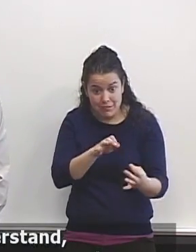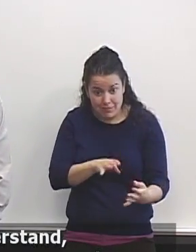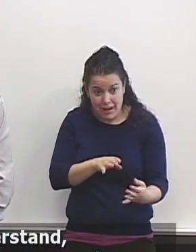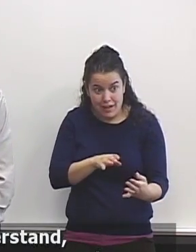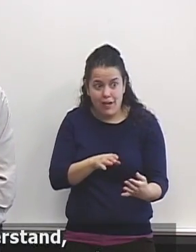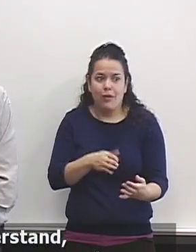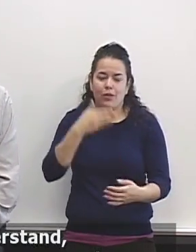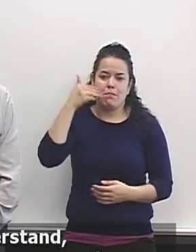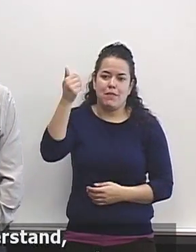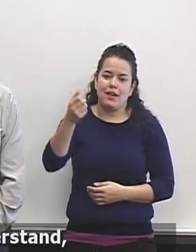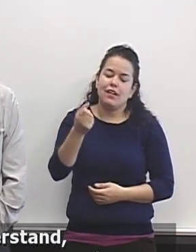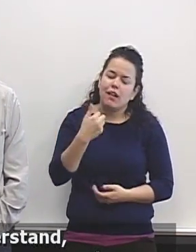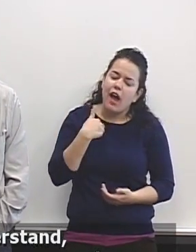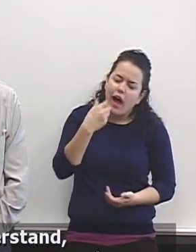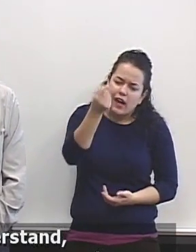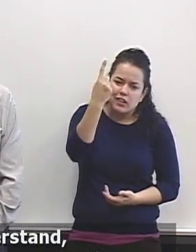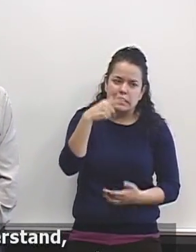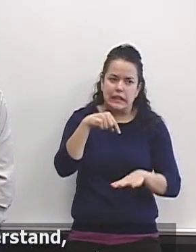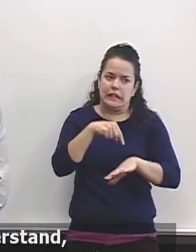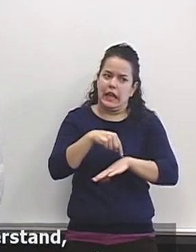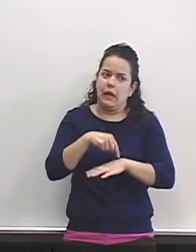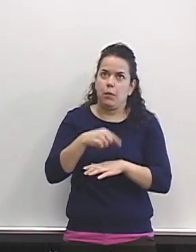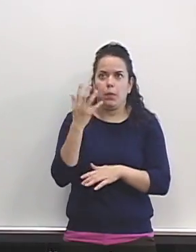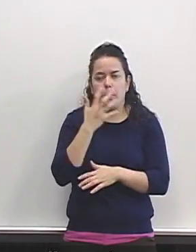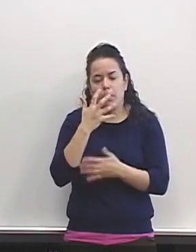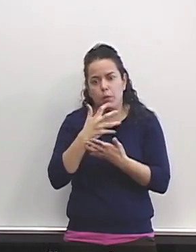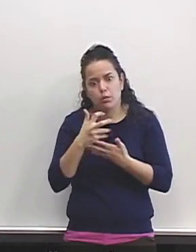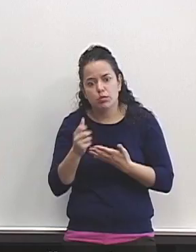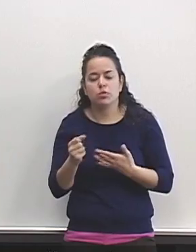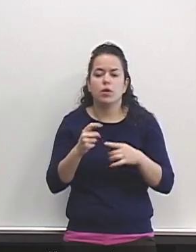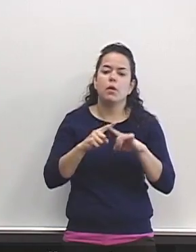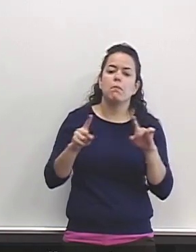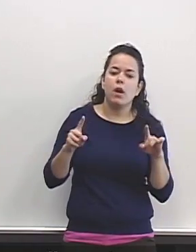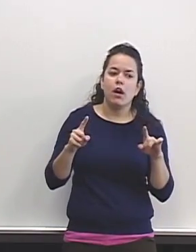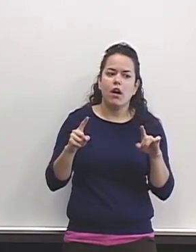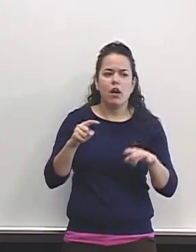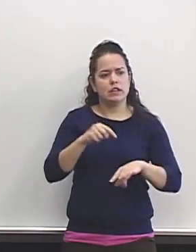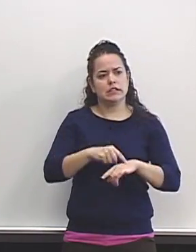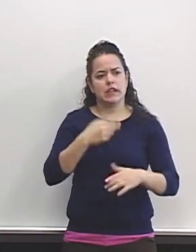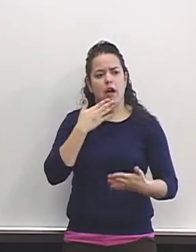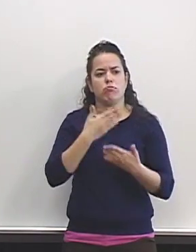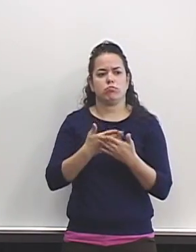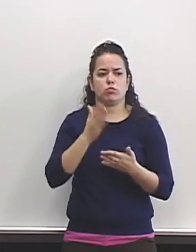Understand it's very time-consuming, but it's time well spent.